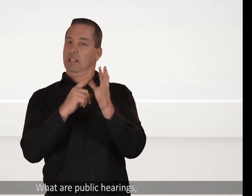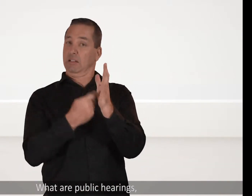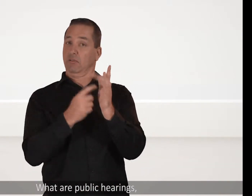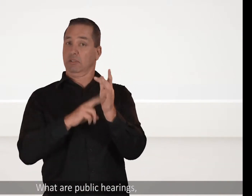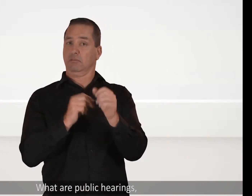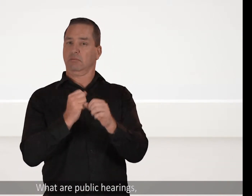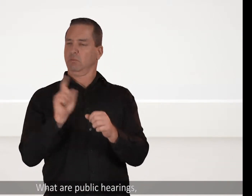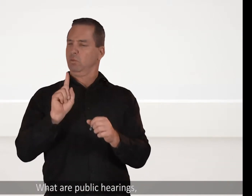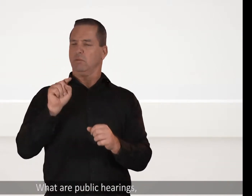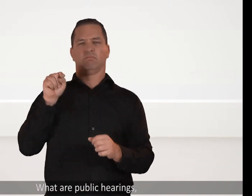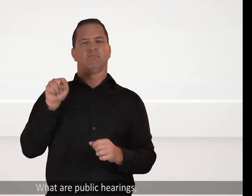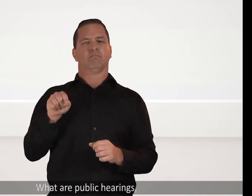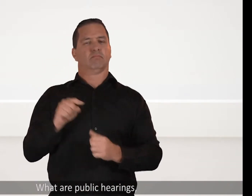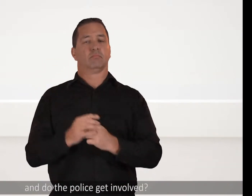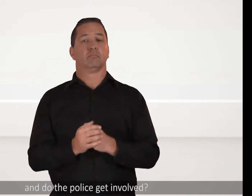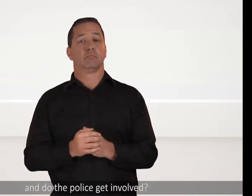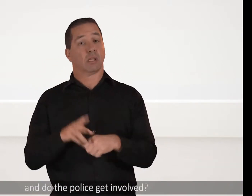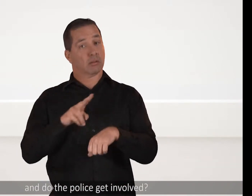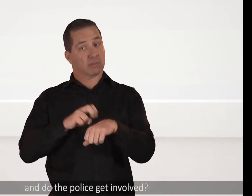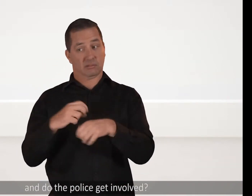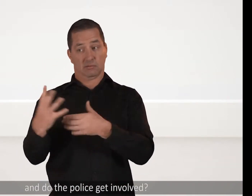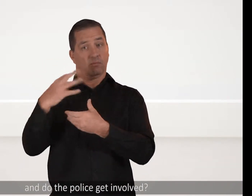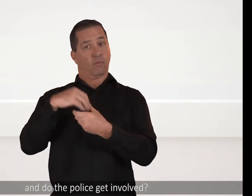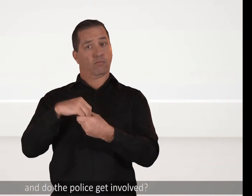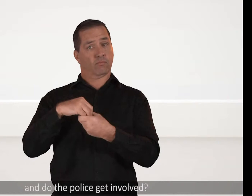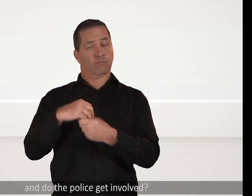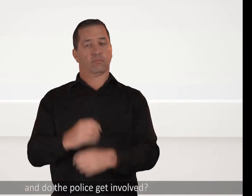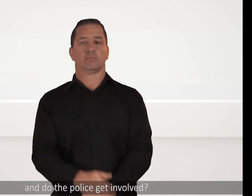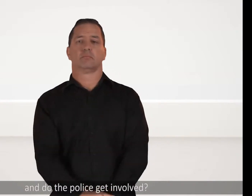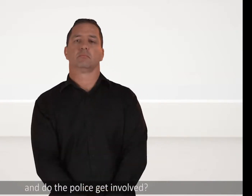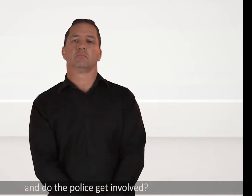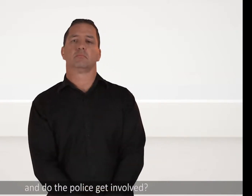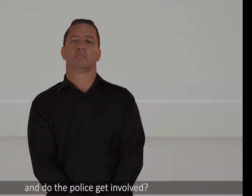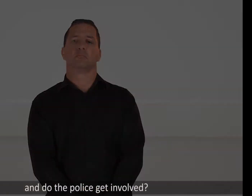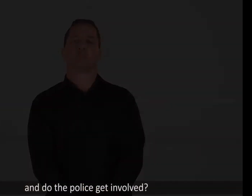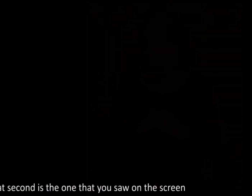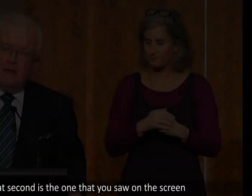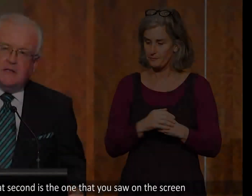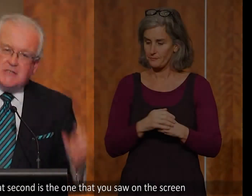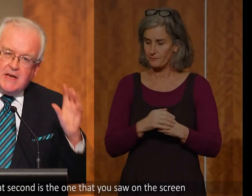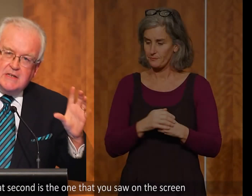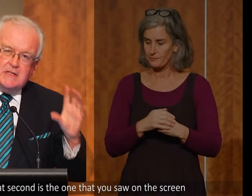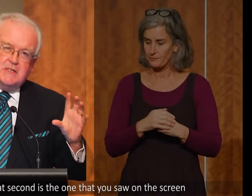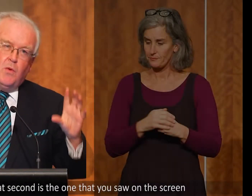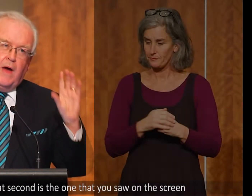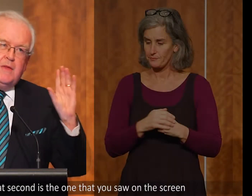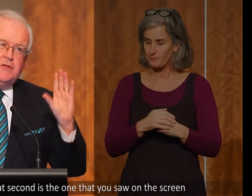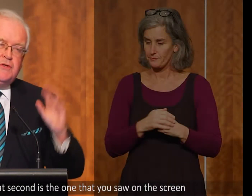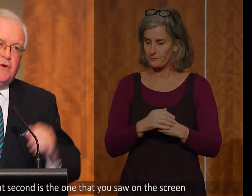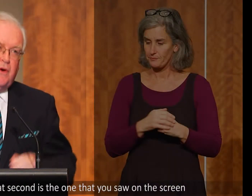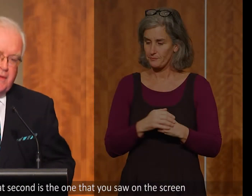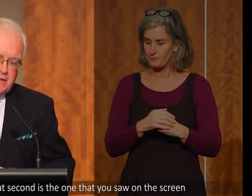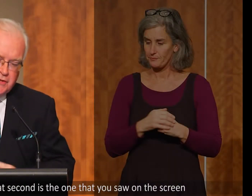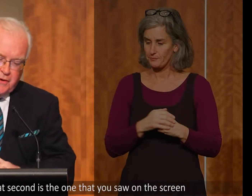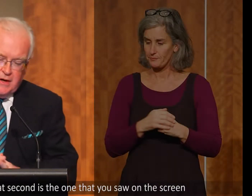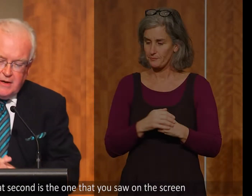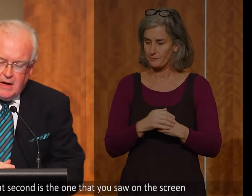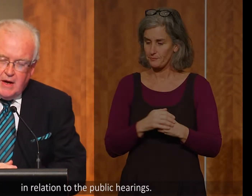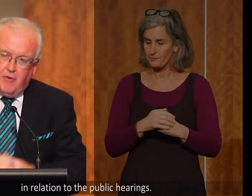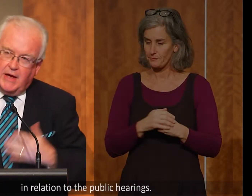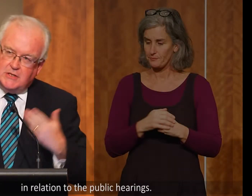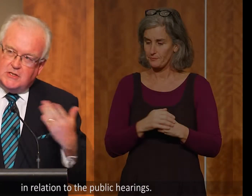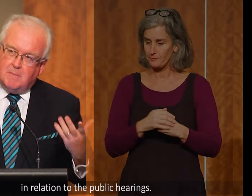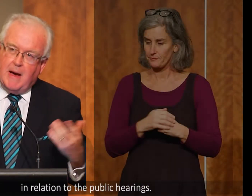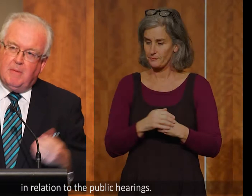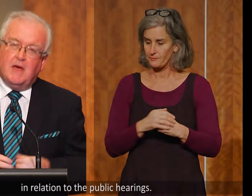What are public hearings, and do the police get involved? The second is the one that you saw on the screen